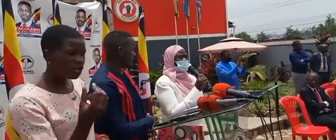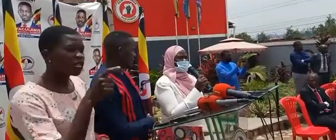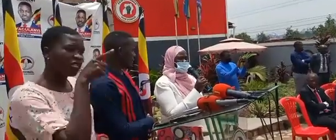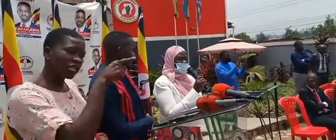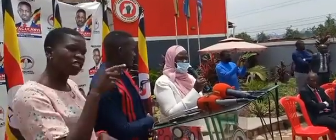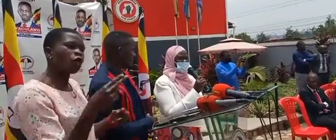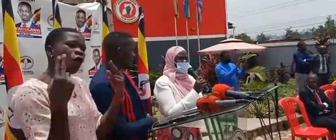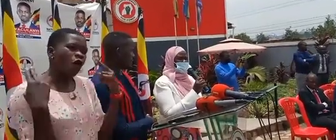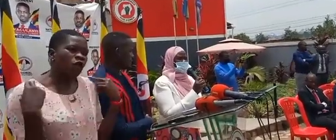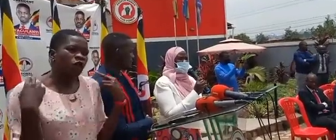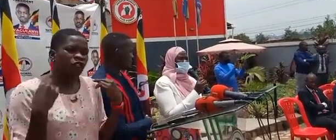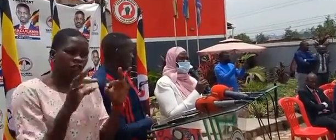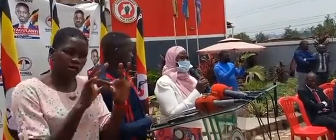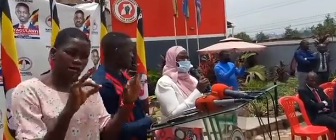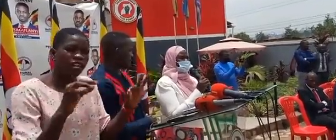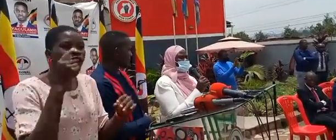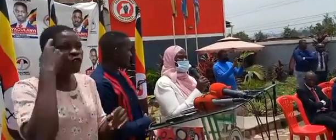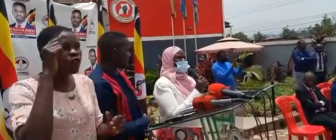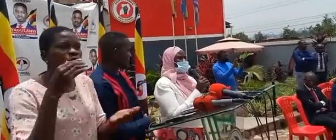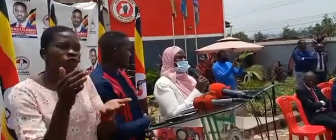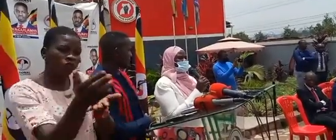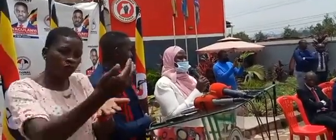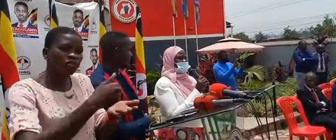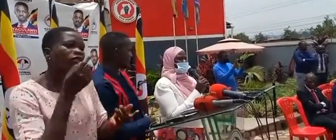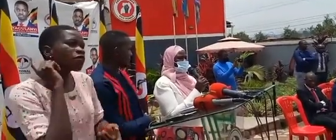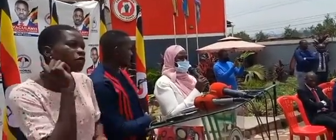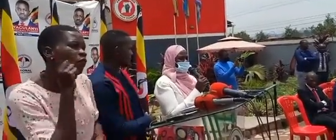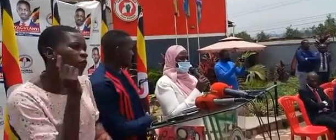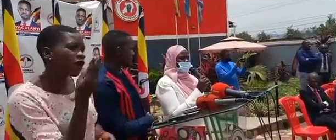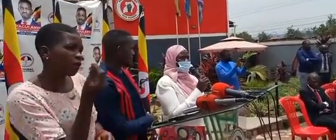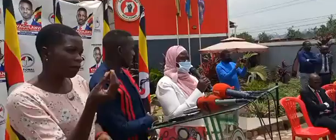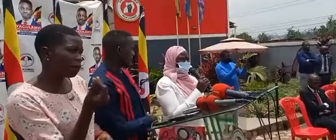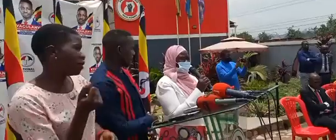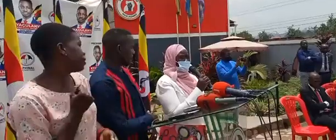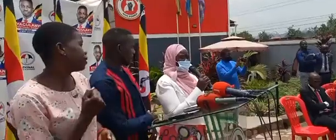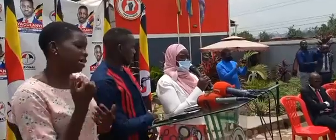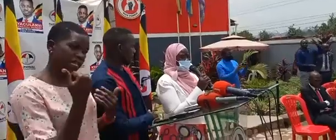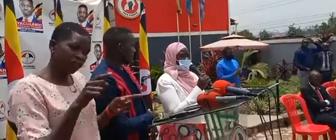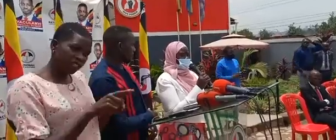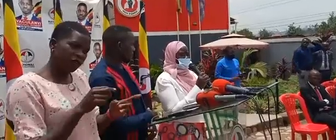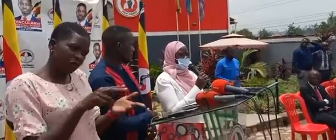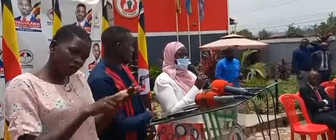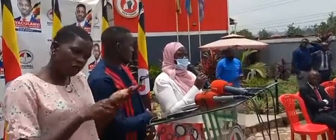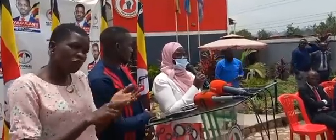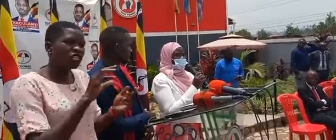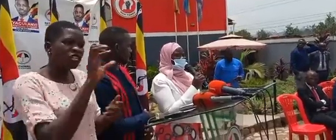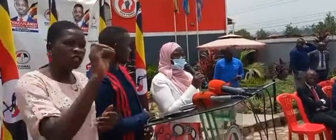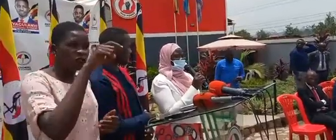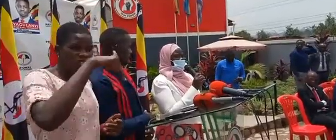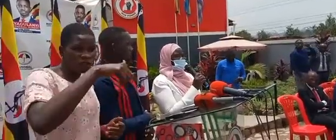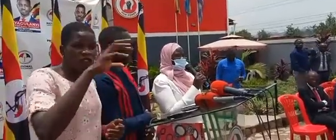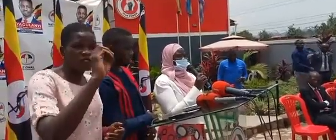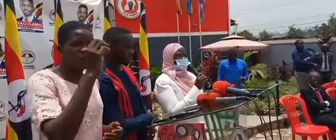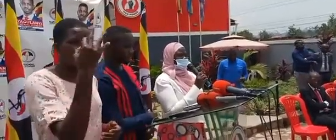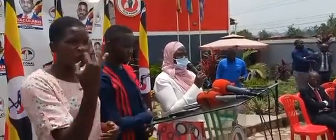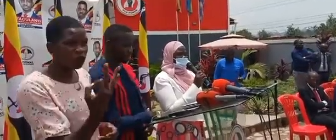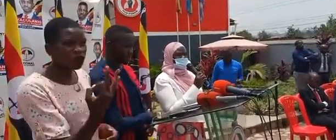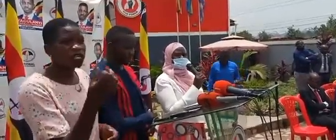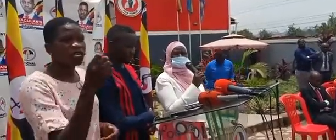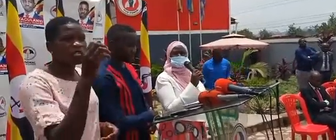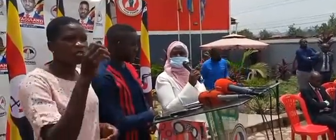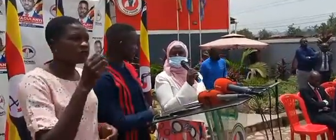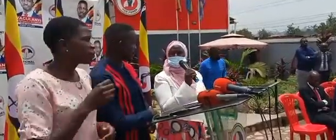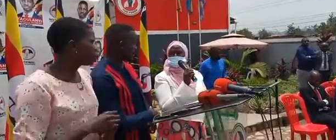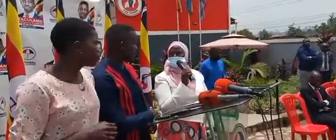0703-63-63-63. It's the official line, a collecting attendance of faith. It's a NUP, it's a UGF Chakosa, it's a color. Elenia, Eta,